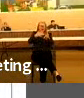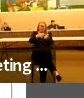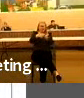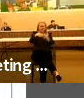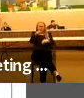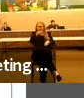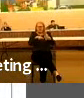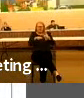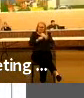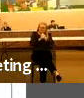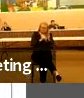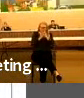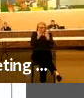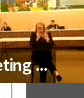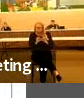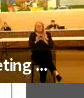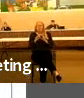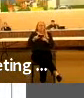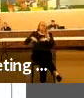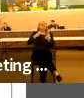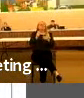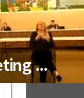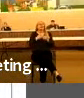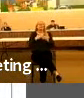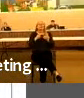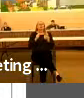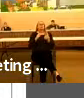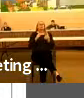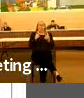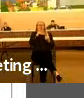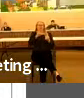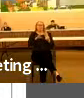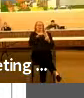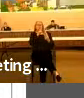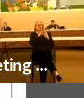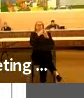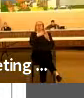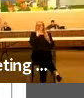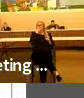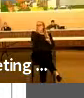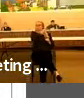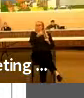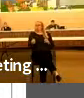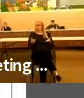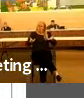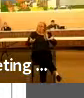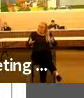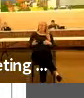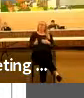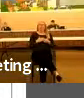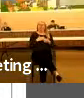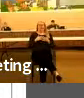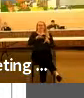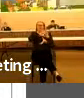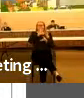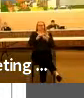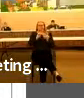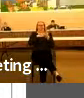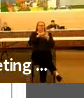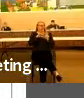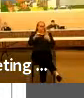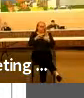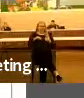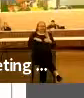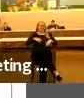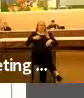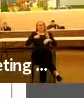as well. So with that, those are the accomplishments and studies and analysis, and as a result, changes